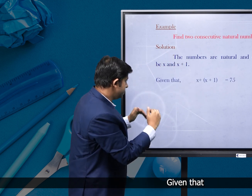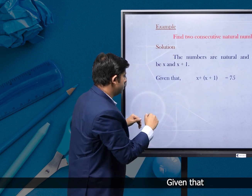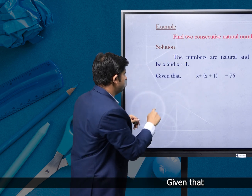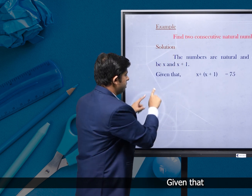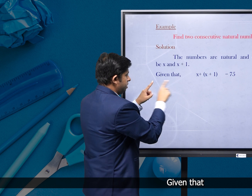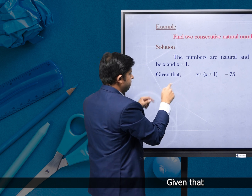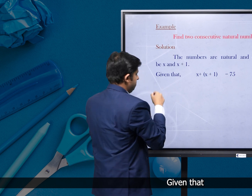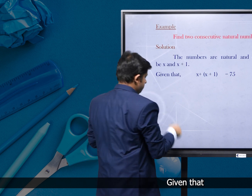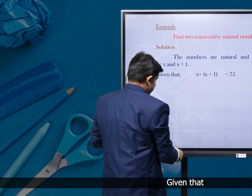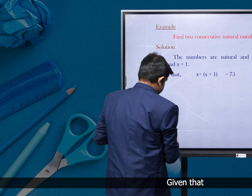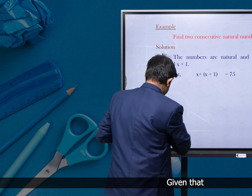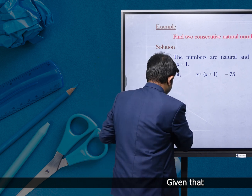Given that